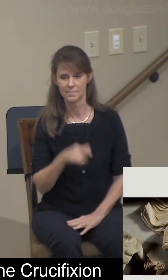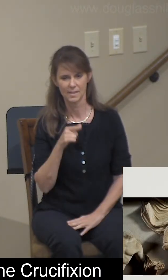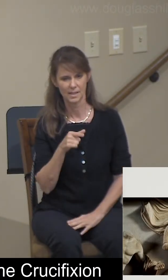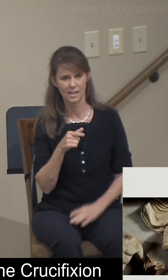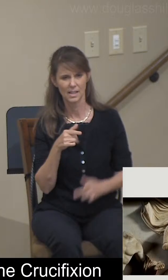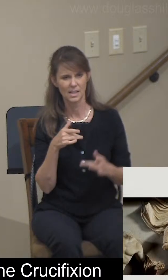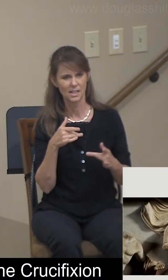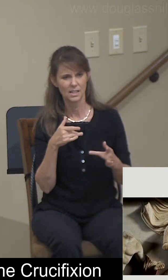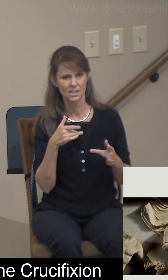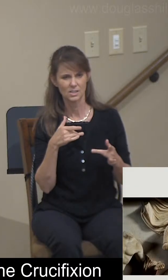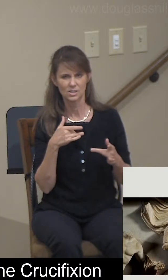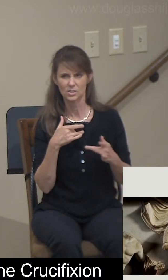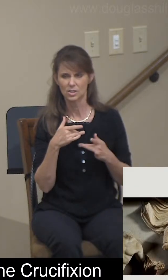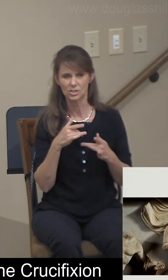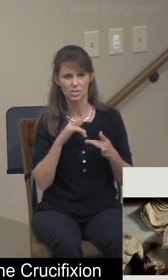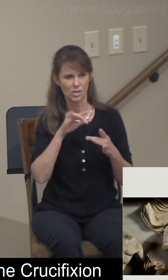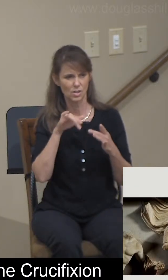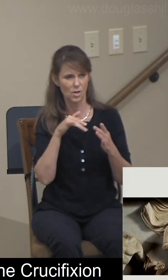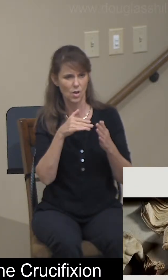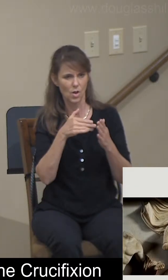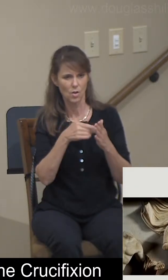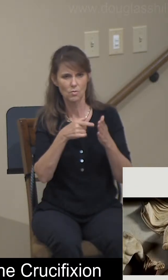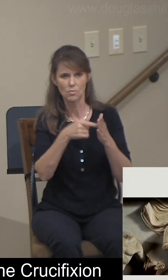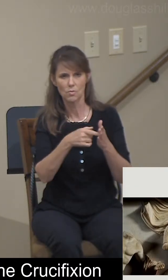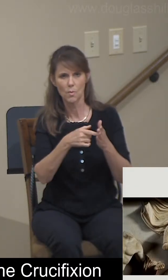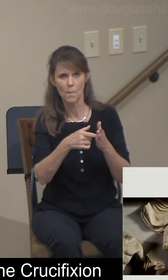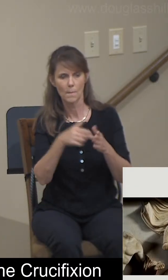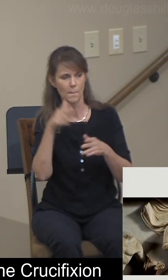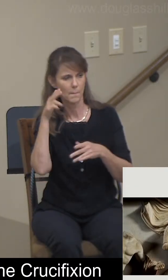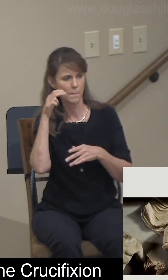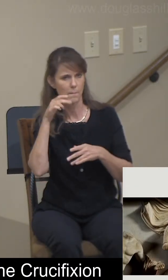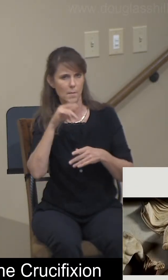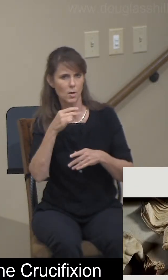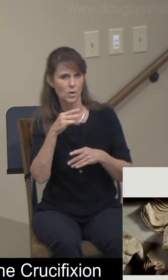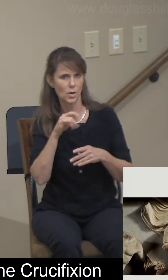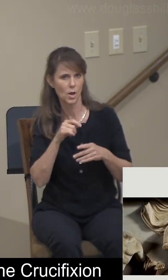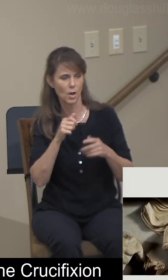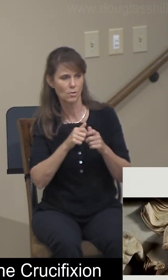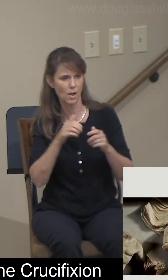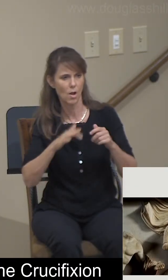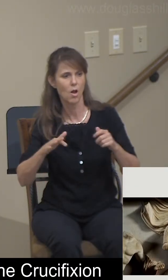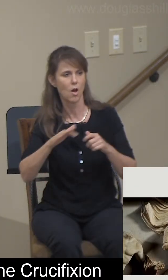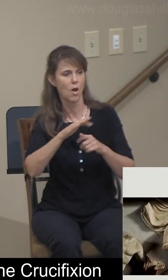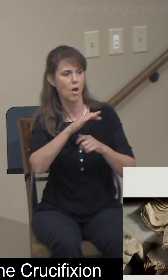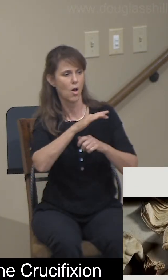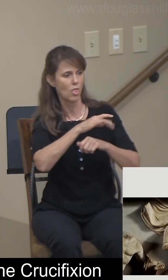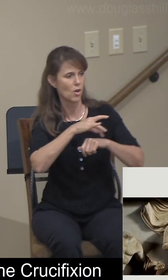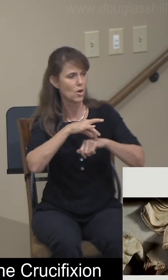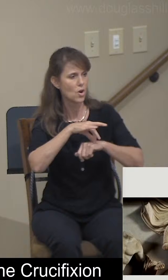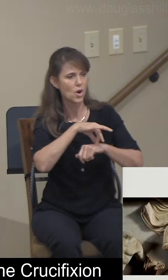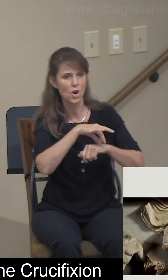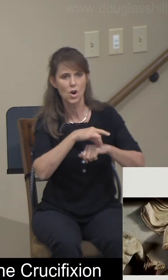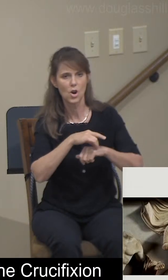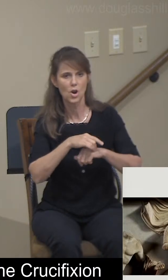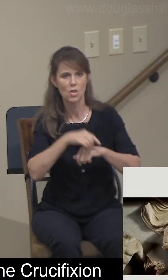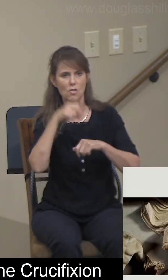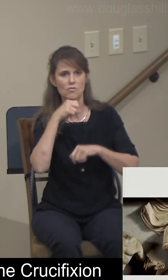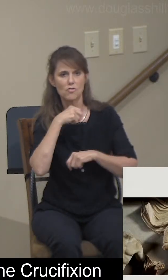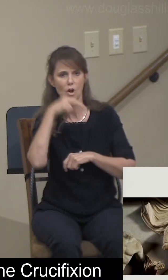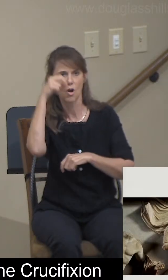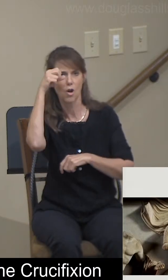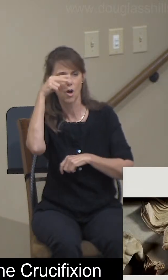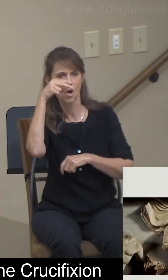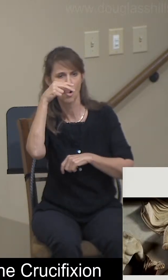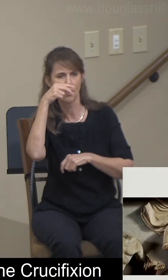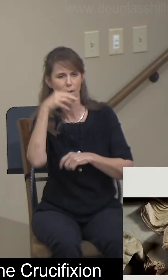behold, a male goat came from the west across the face of the whole earth without touching the ground, and the goat had a conspicuous